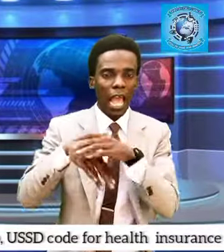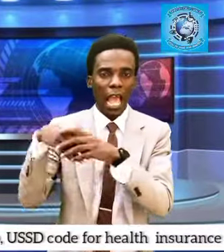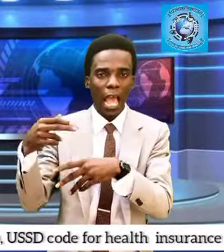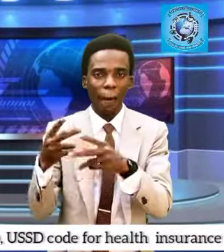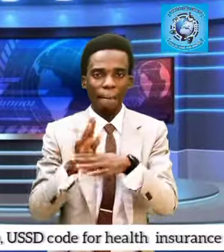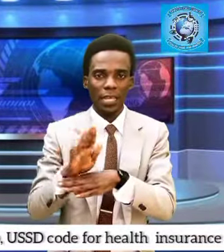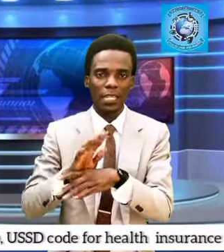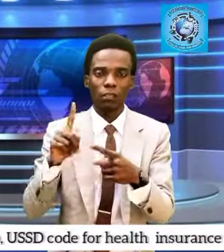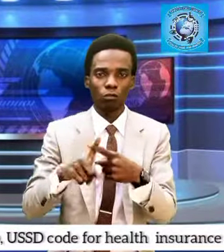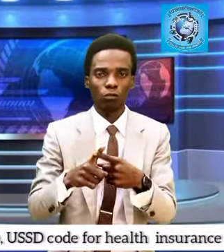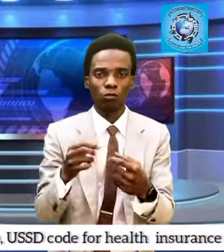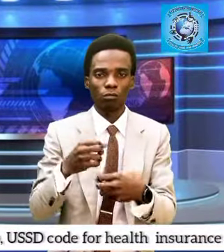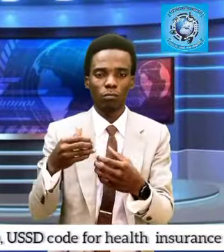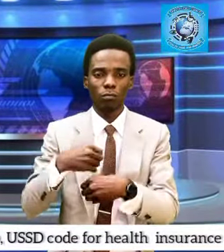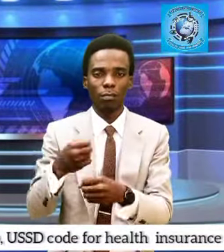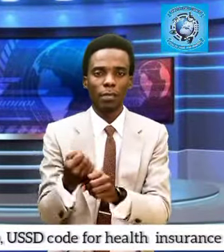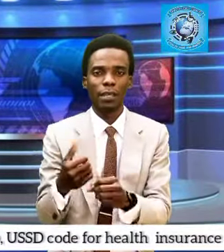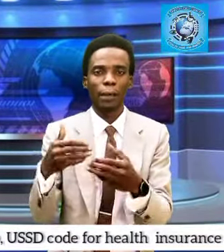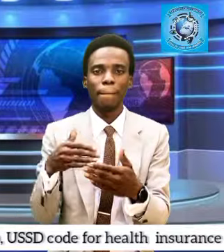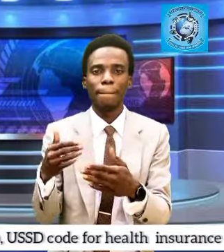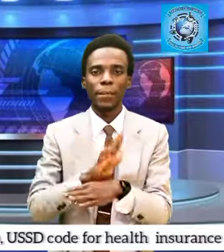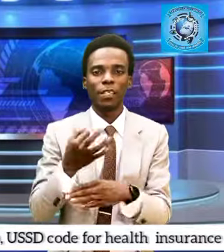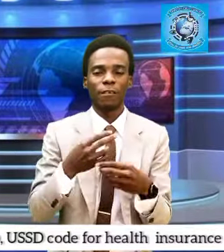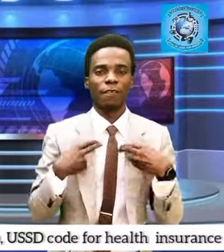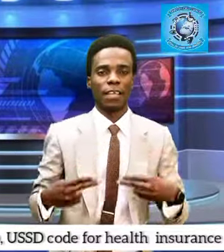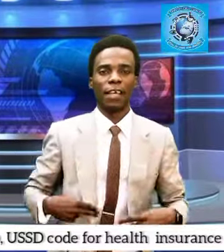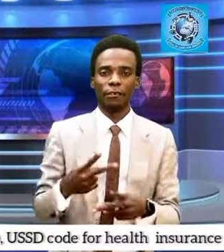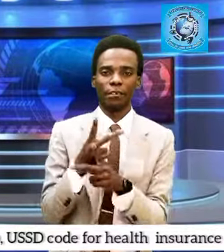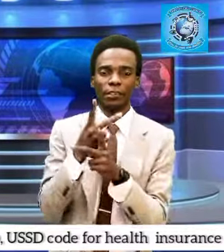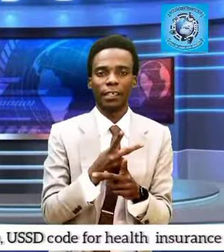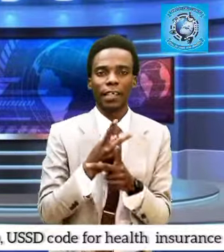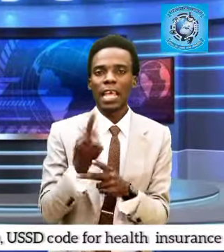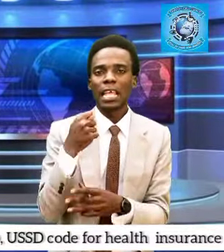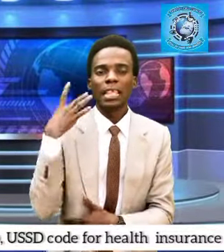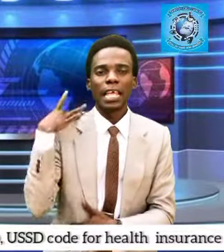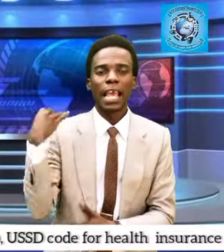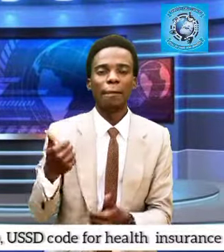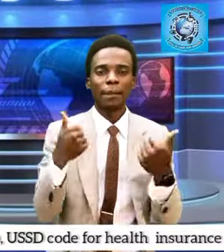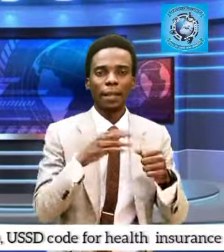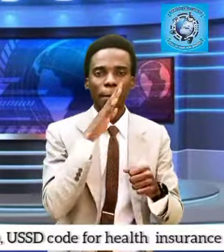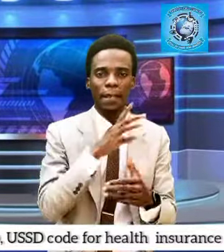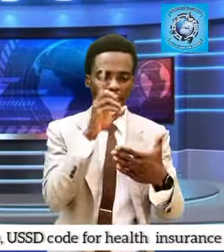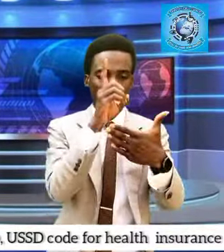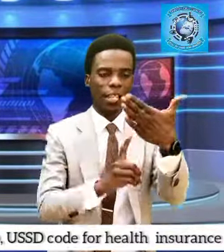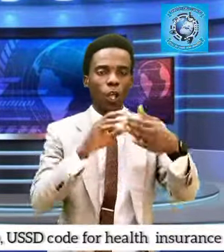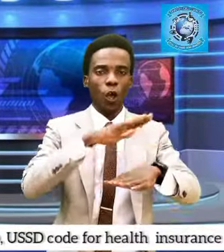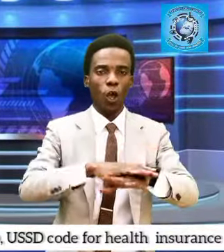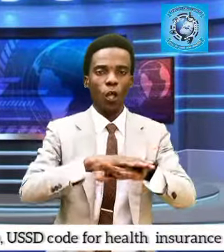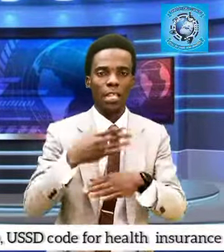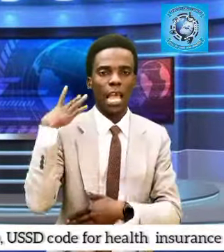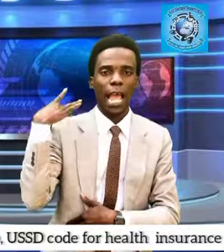to redefine the business of healthcare. The mobile app can be downloaded on Mobile